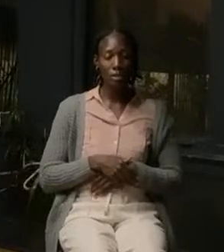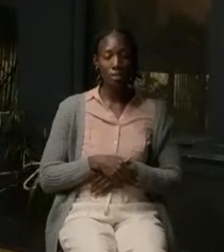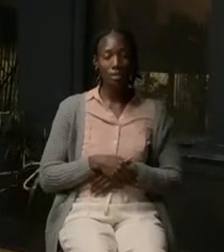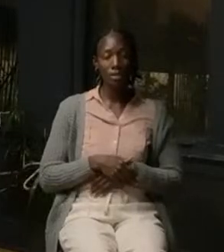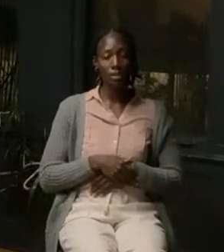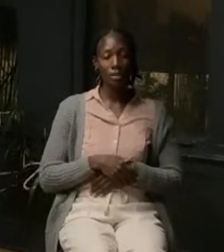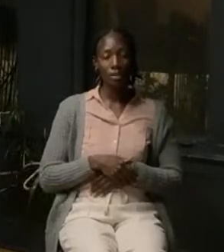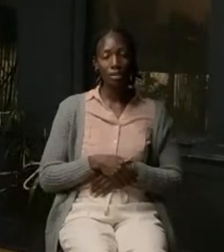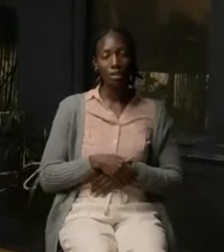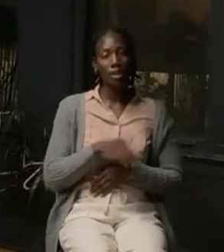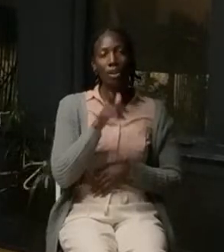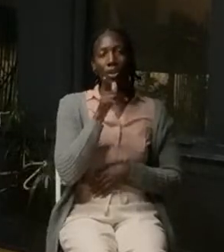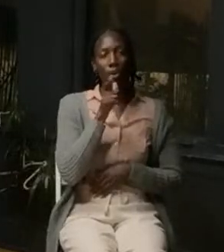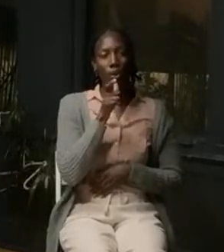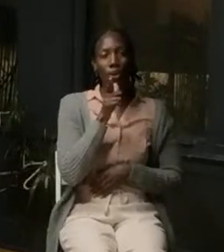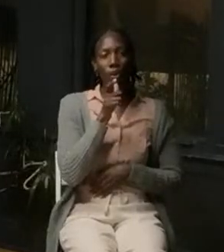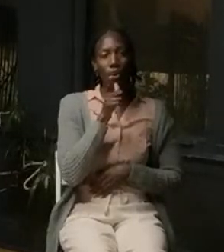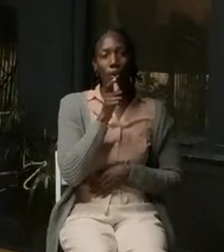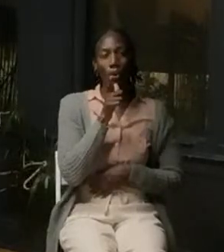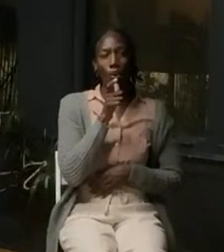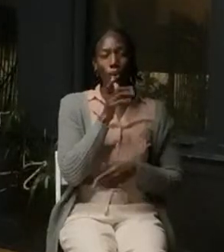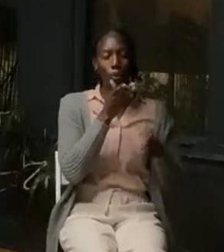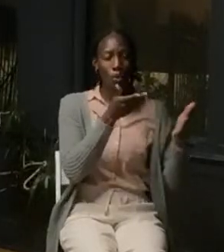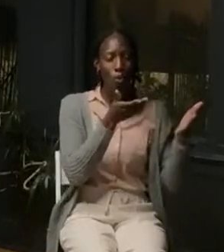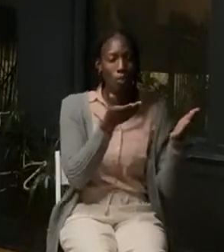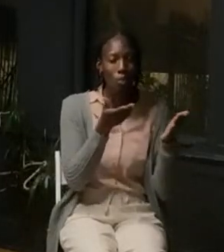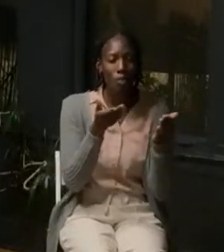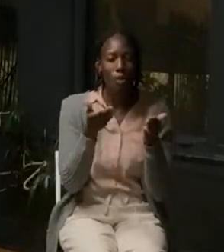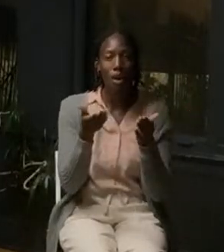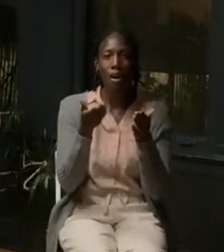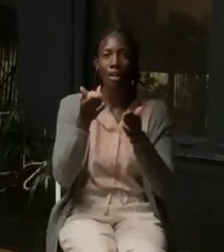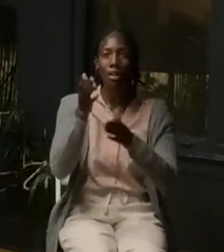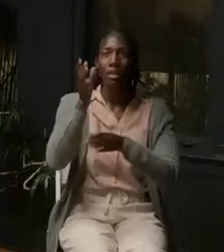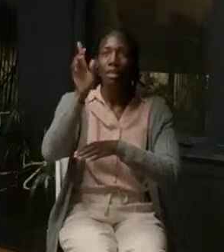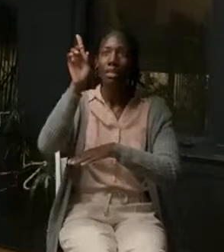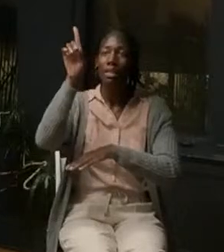And who brought that sunset?